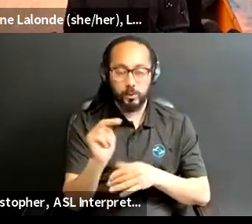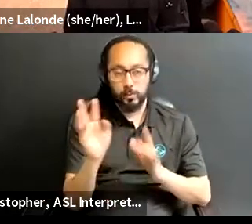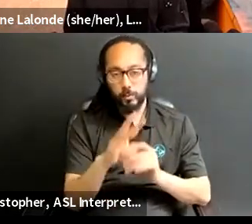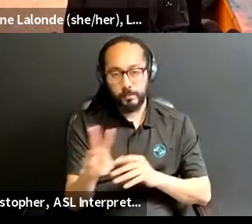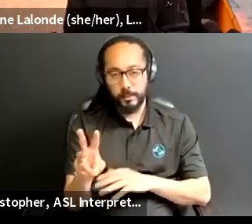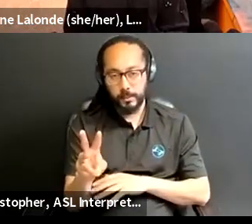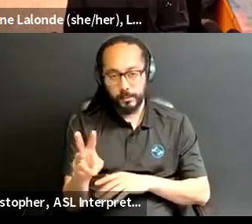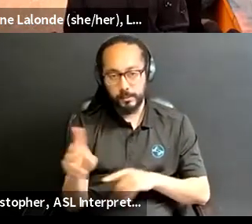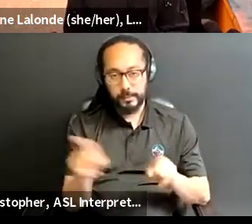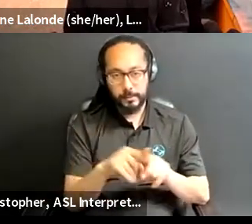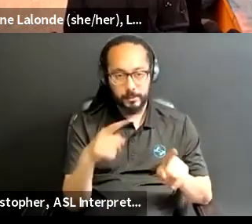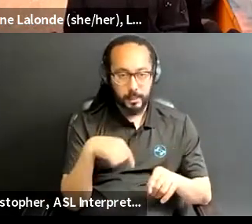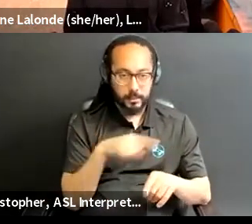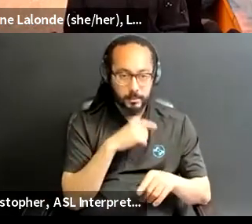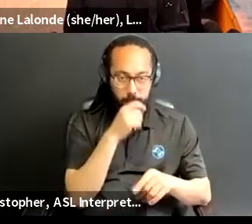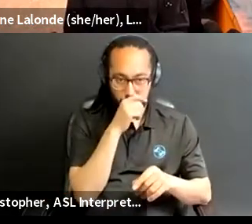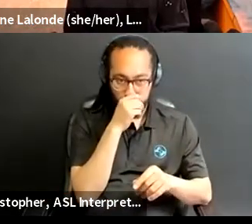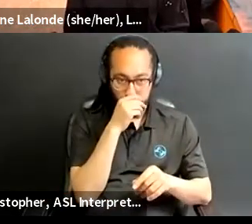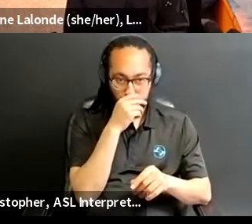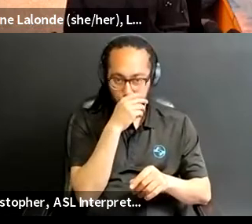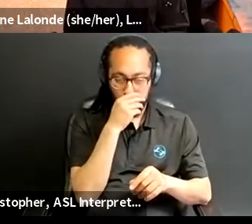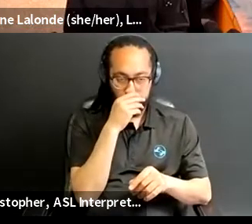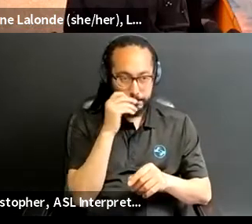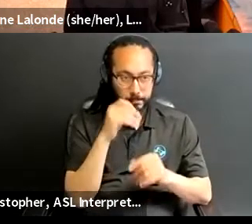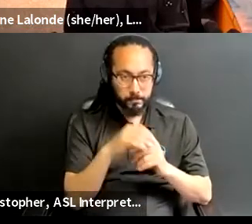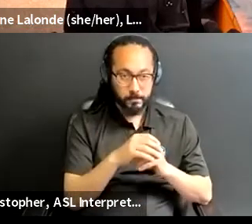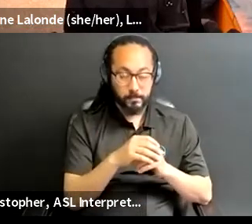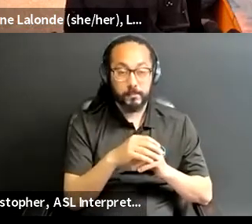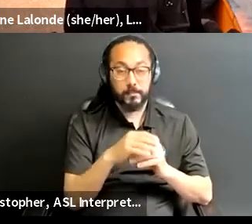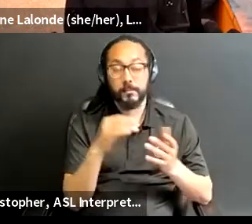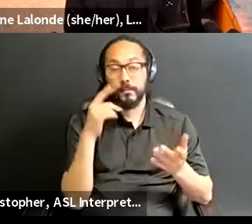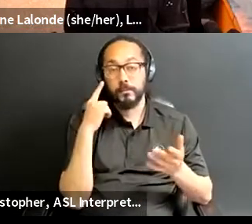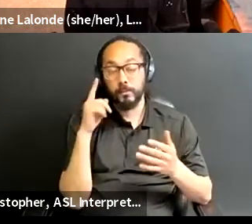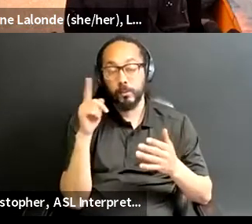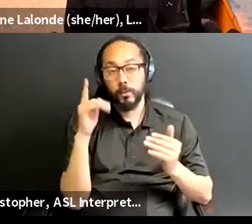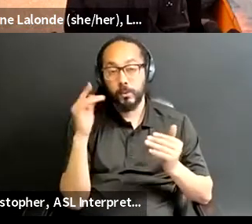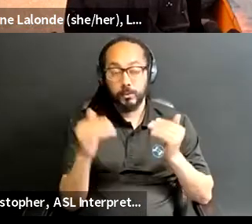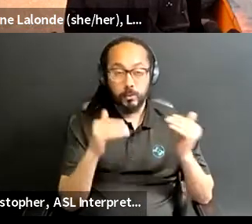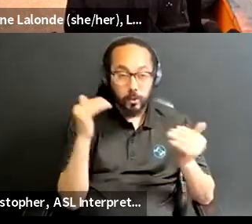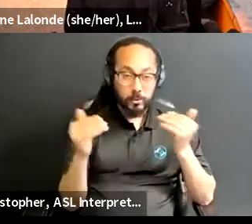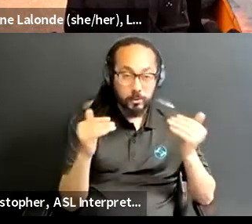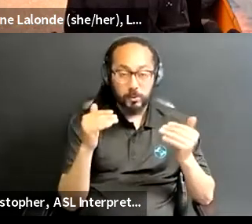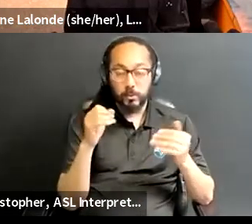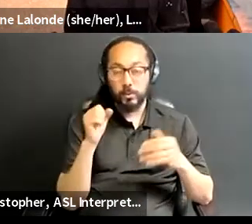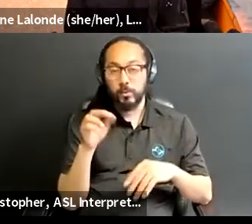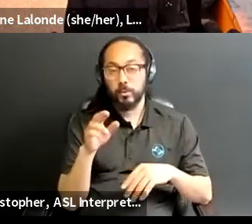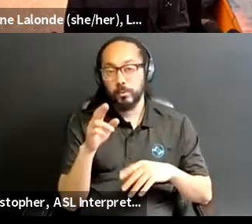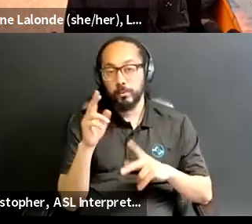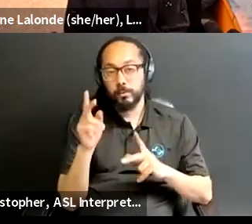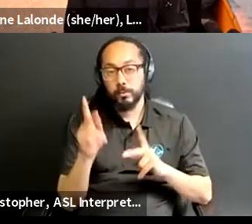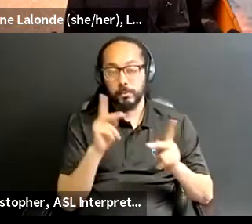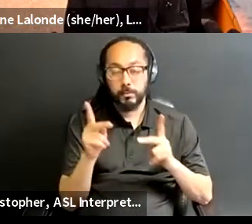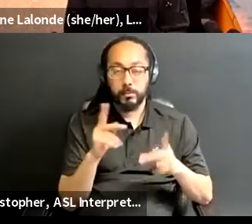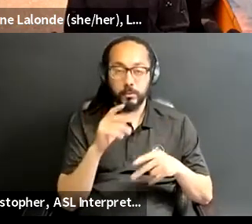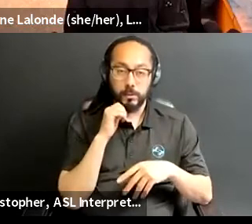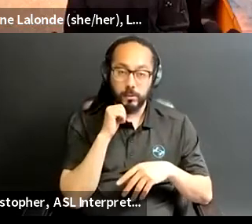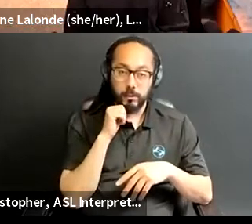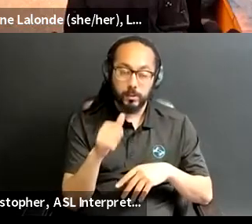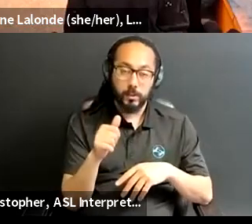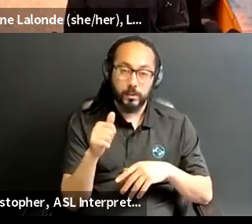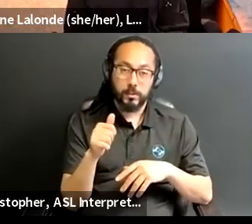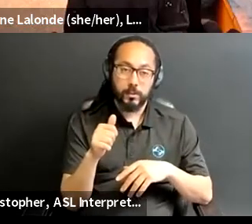did, because really it's even in adults and people who may not be necessarily in the